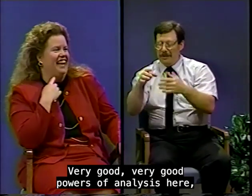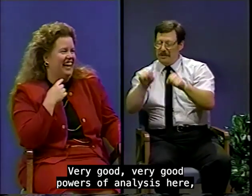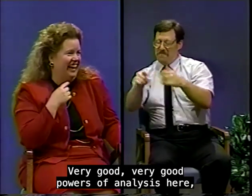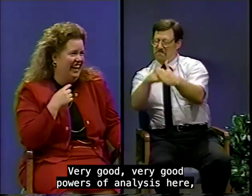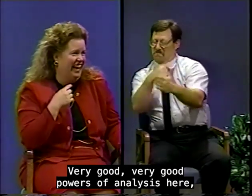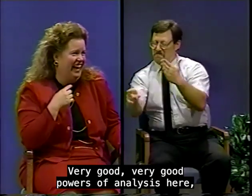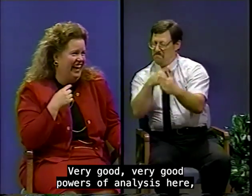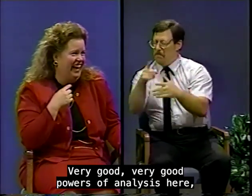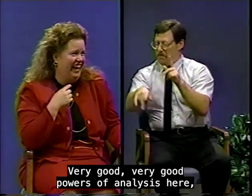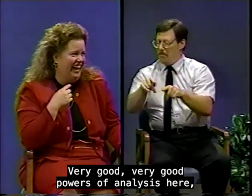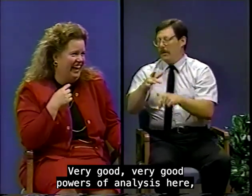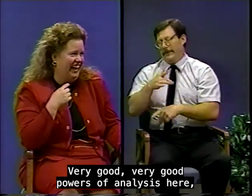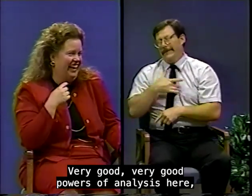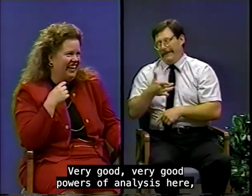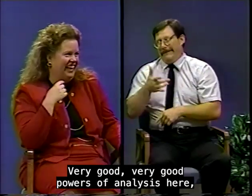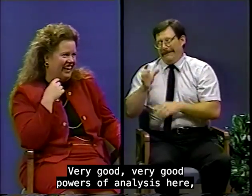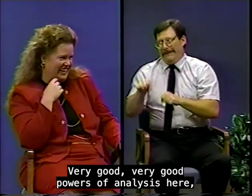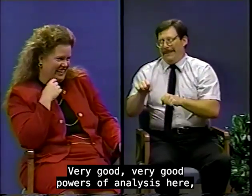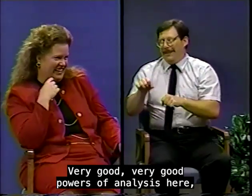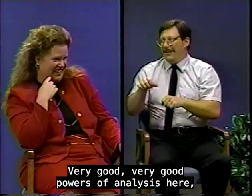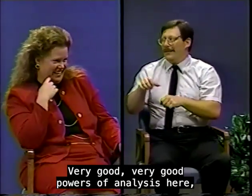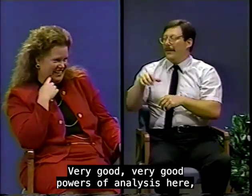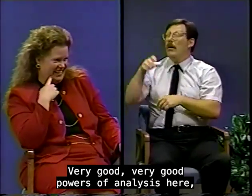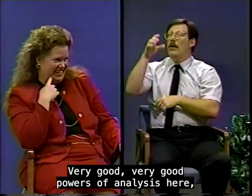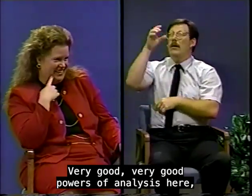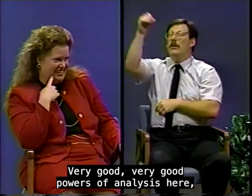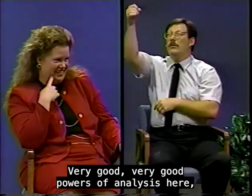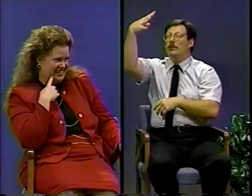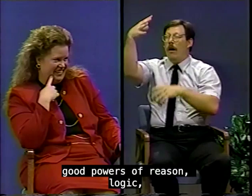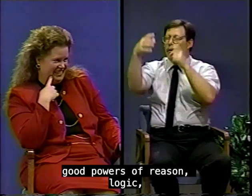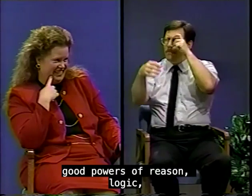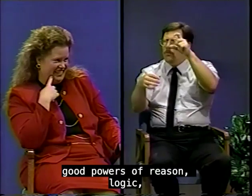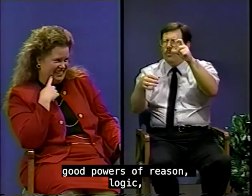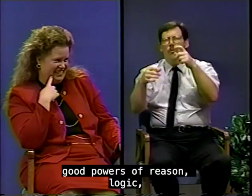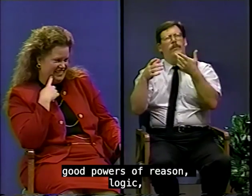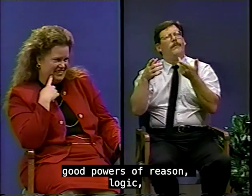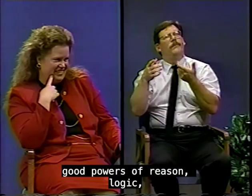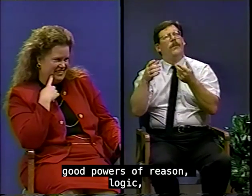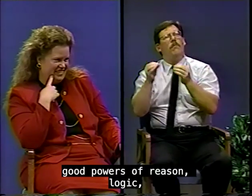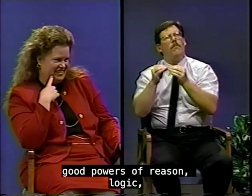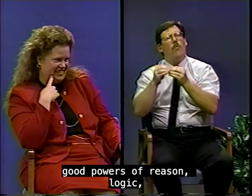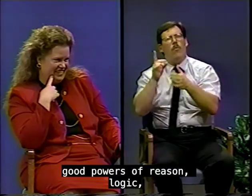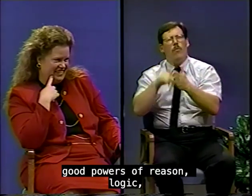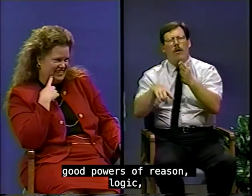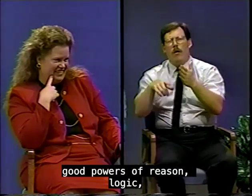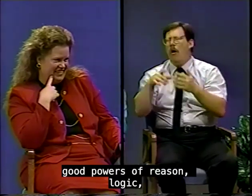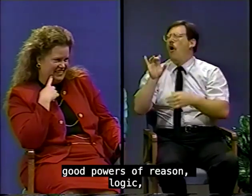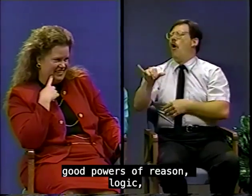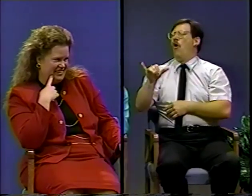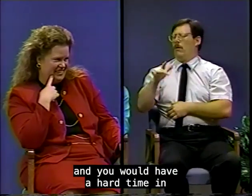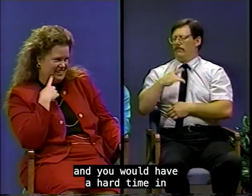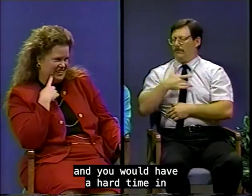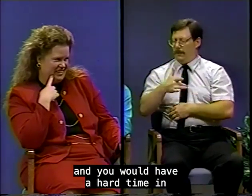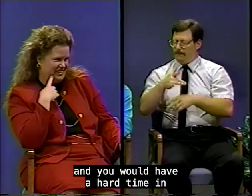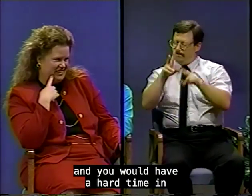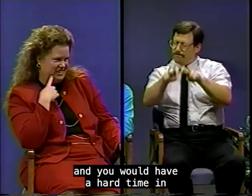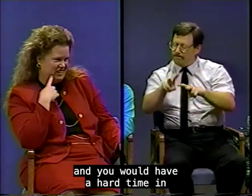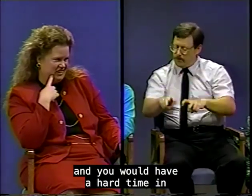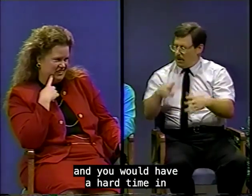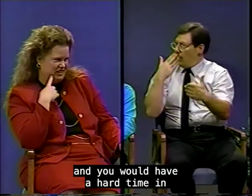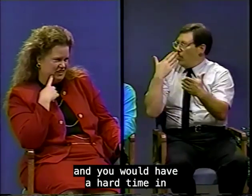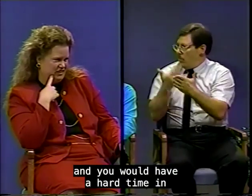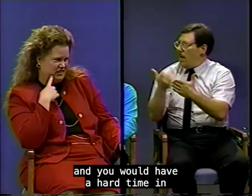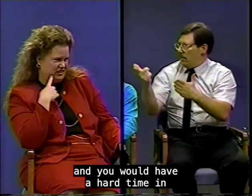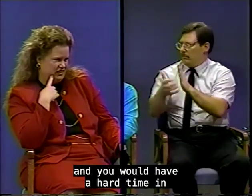Very good powers of analysis here. Good powers of reason, logic, that sort of thing. And you would have a